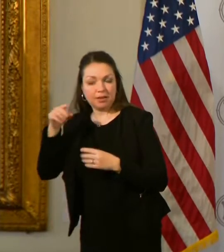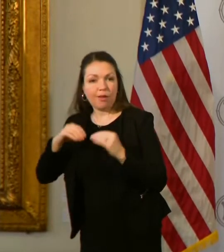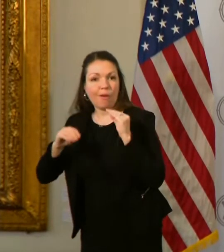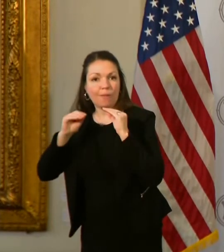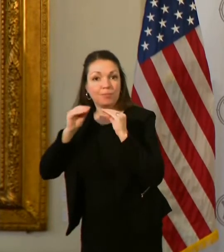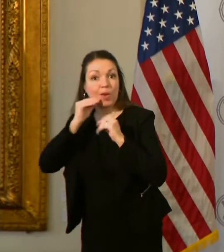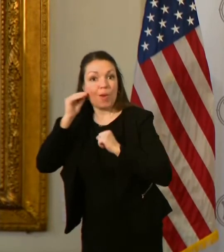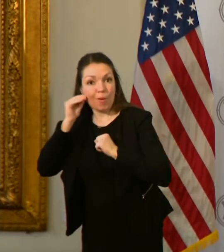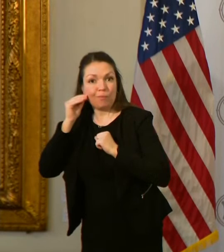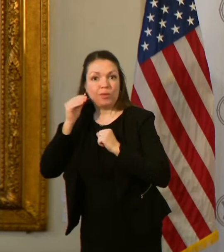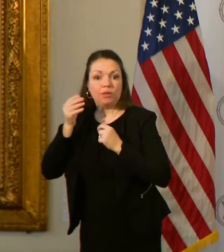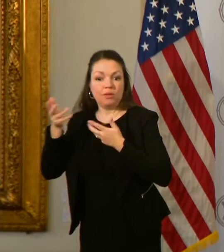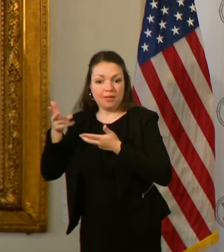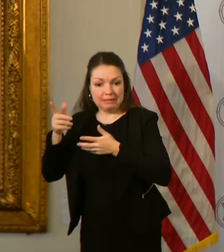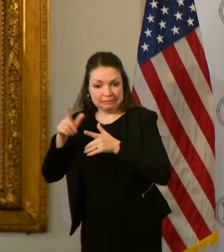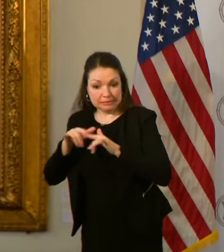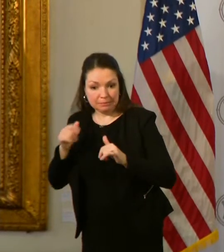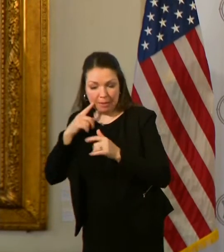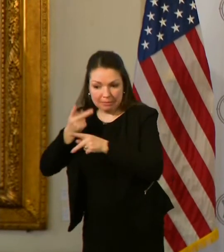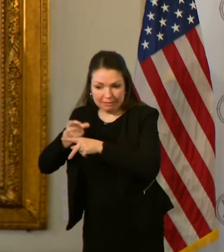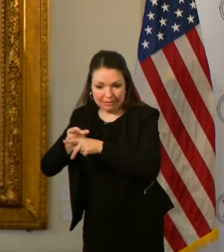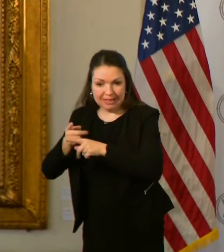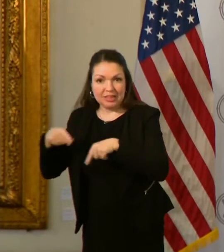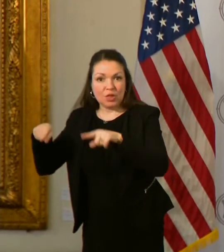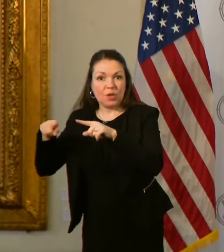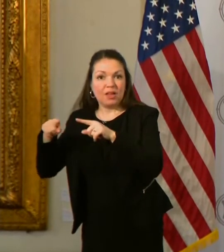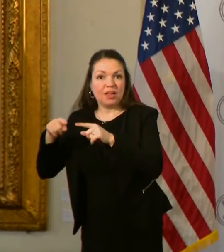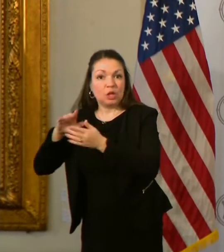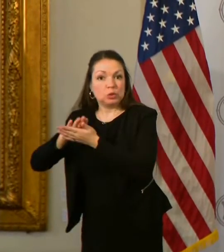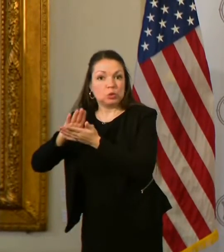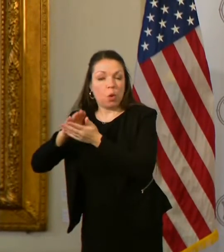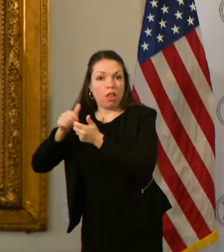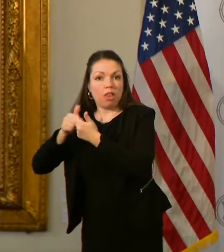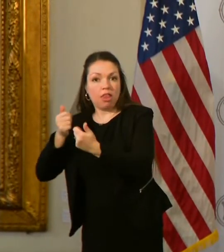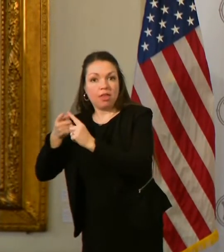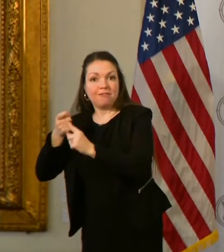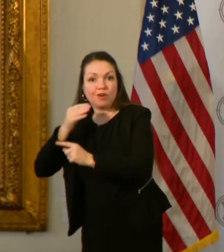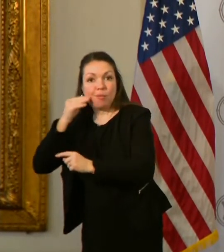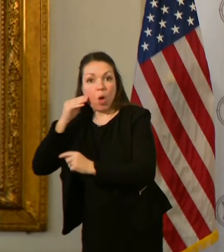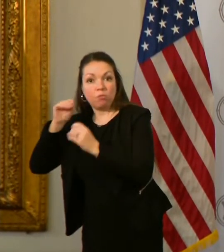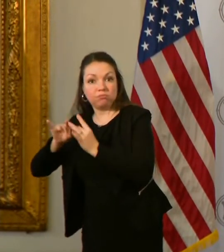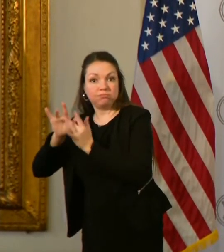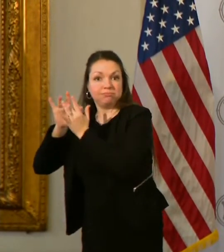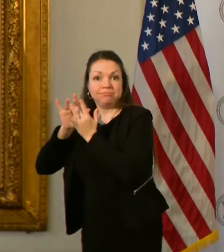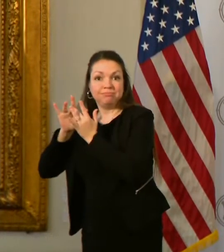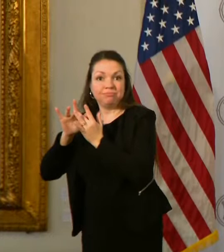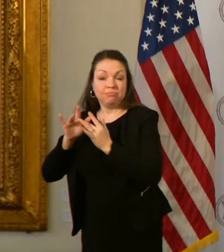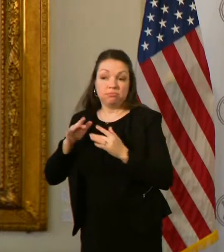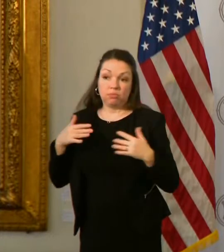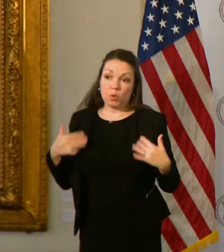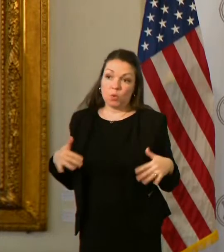learning. And boy, oh boy, am I glad that everybody back at school.